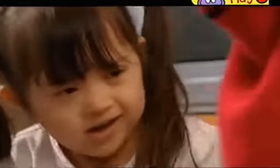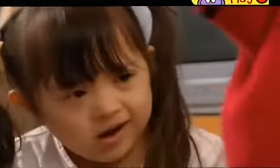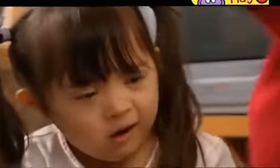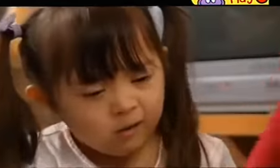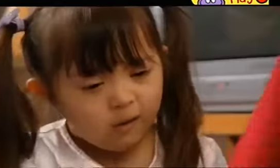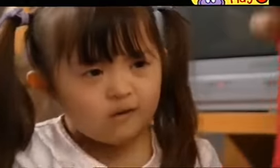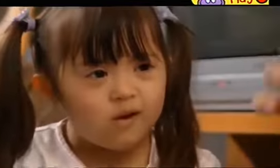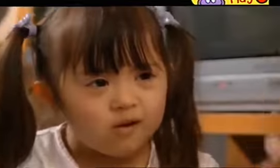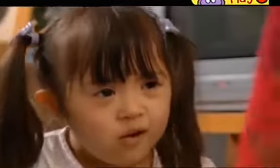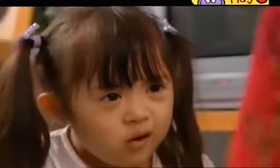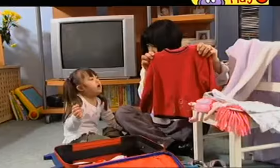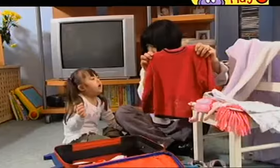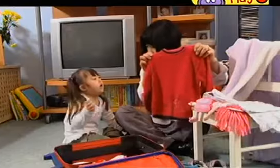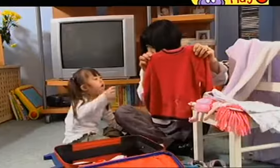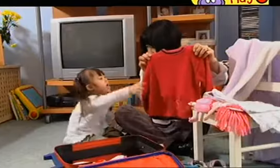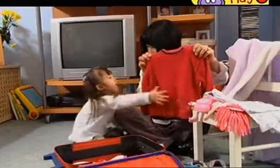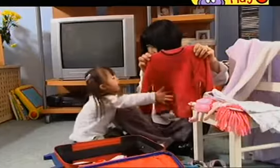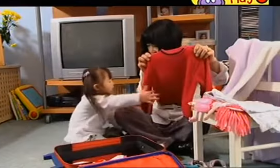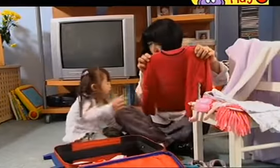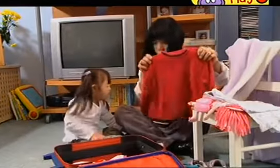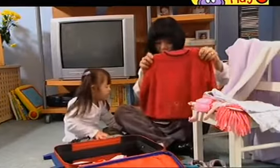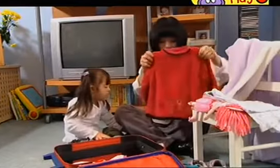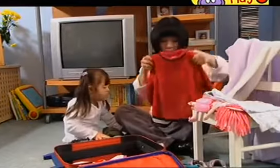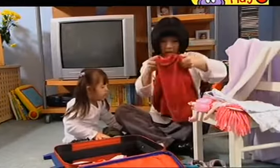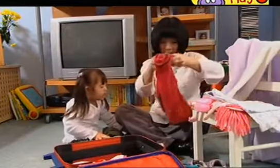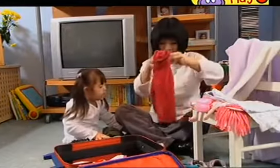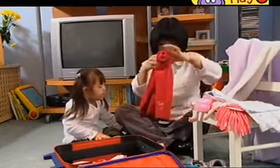That's right. Okay. Okay. Do you want